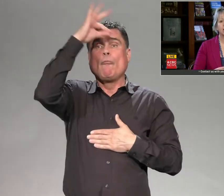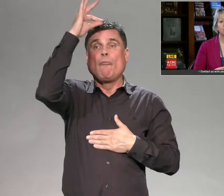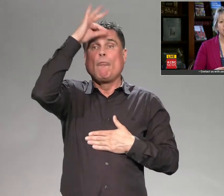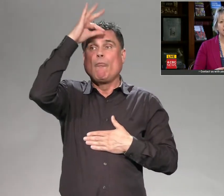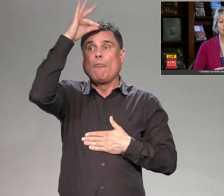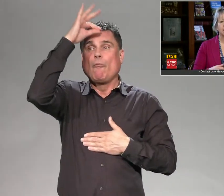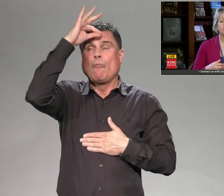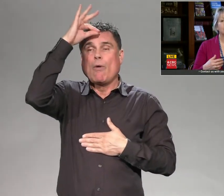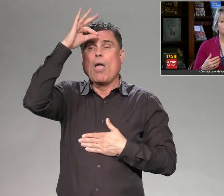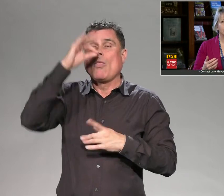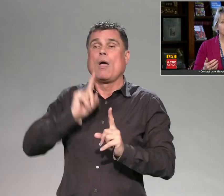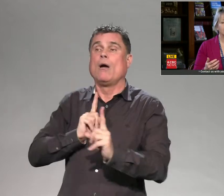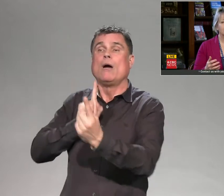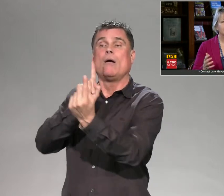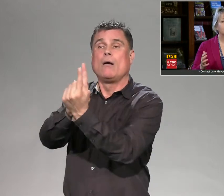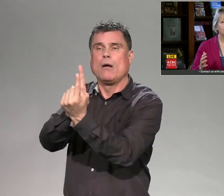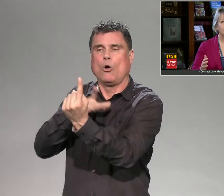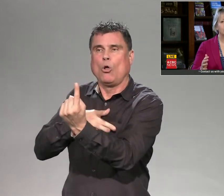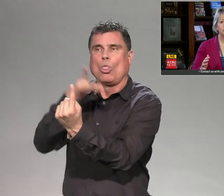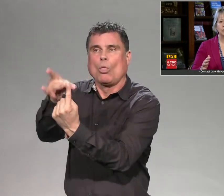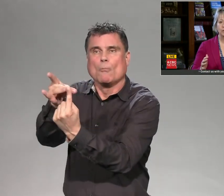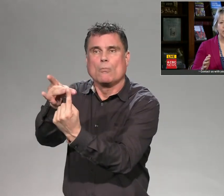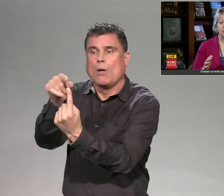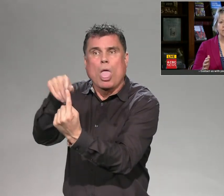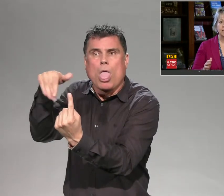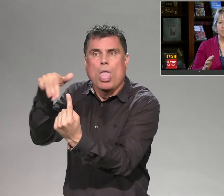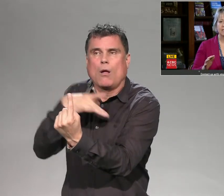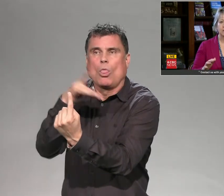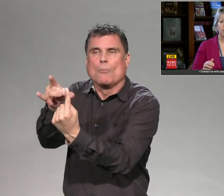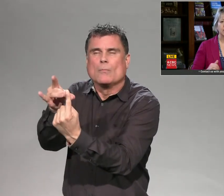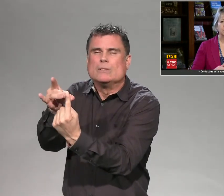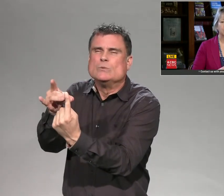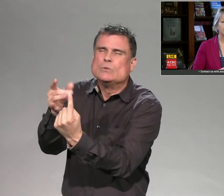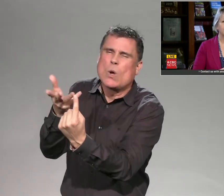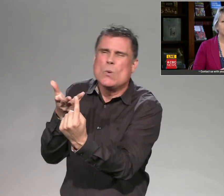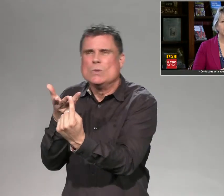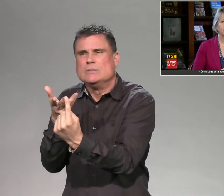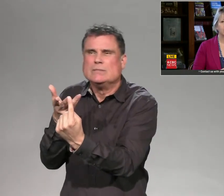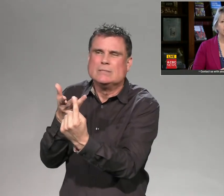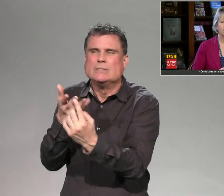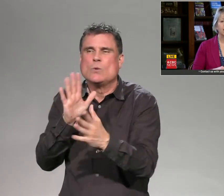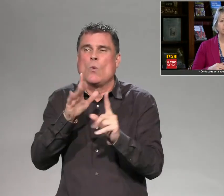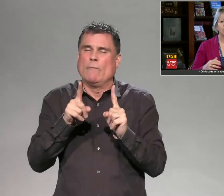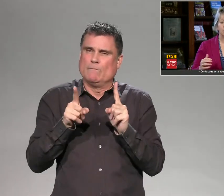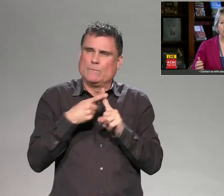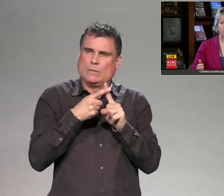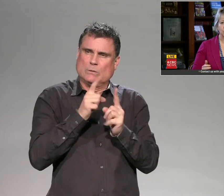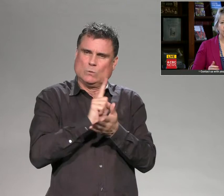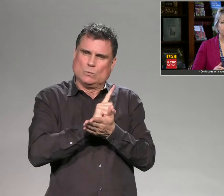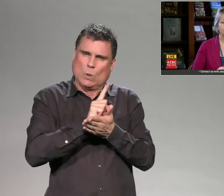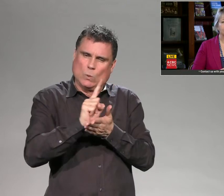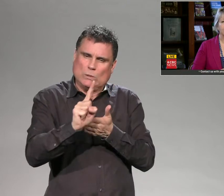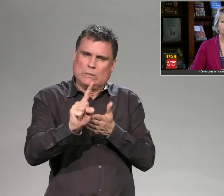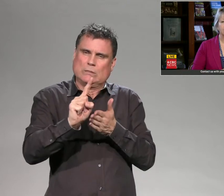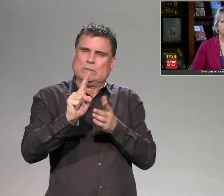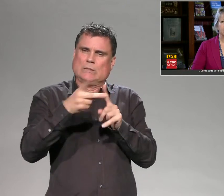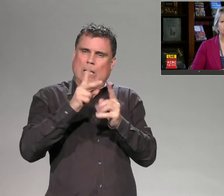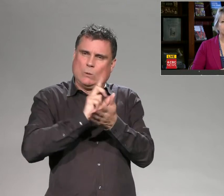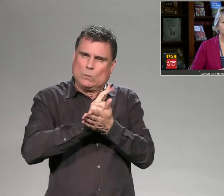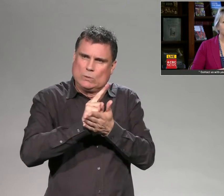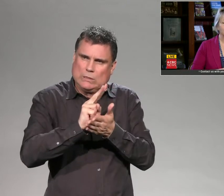to develop that protection. So in the first 2 weeks, you still want to be very careful, and you want to make sure that